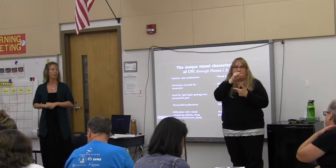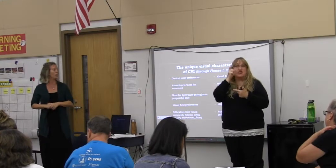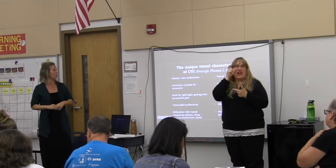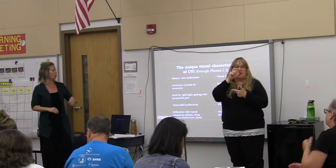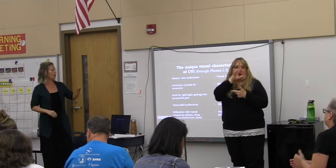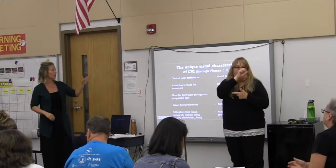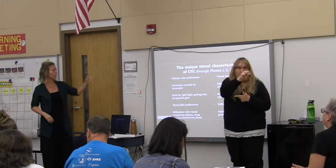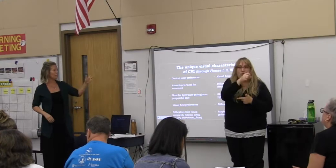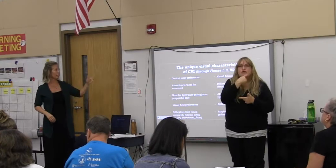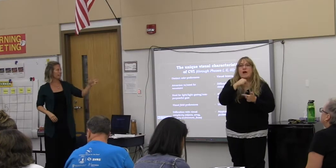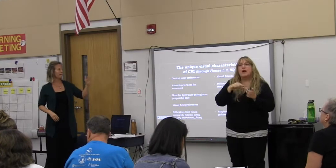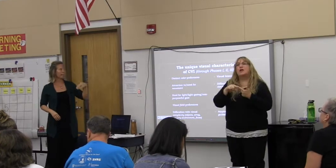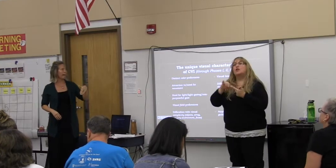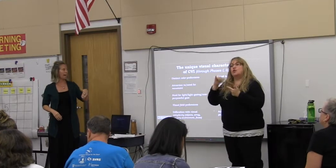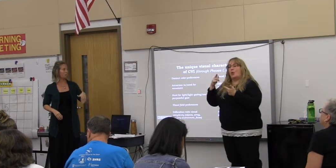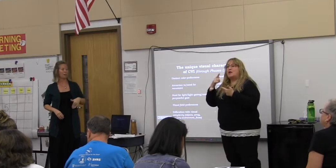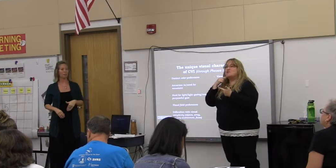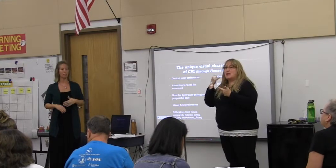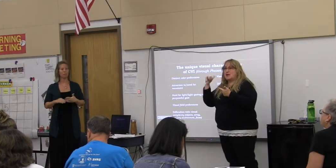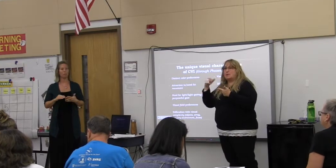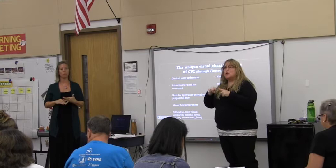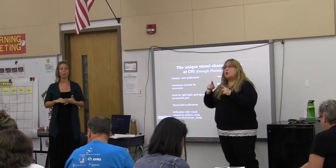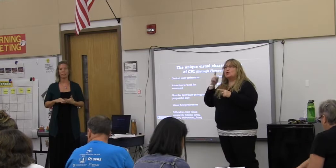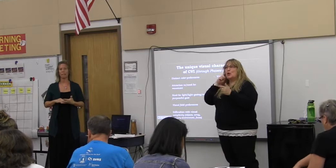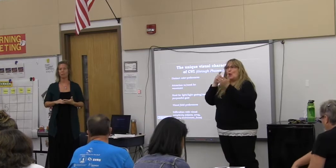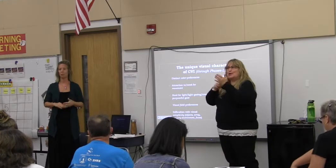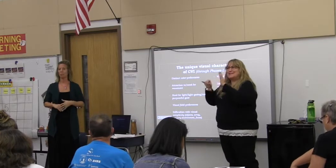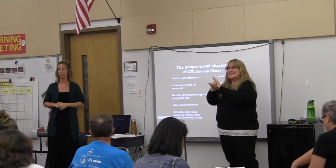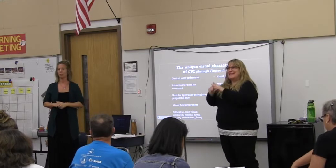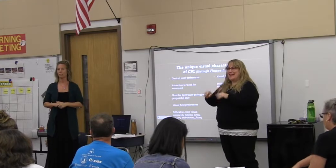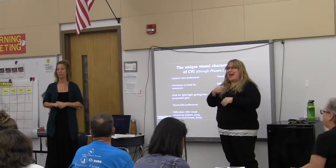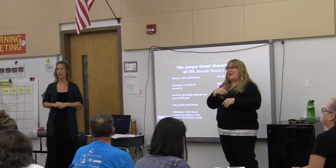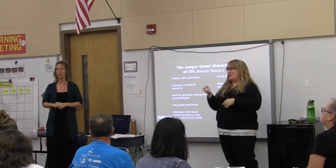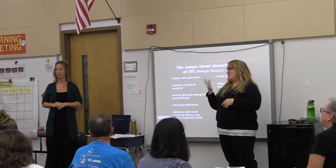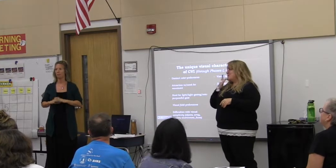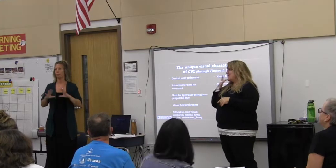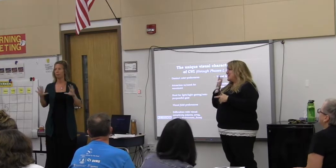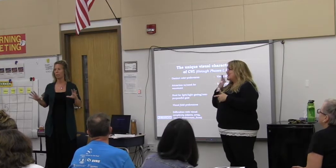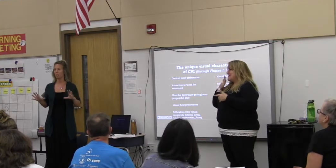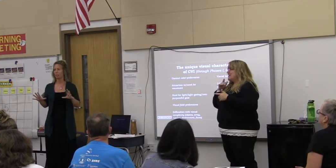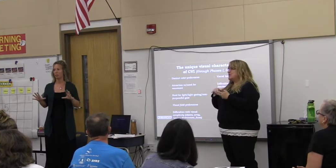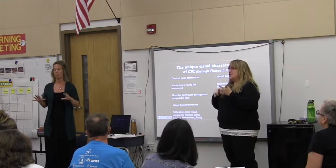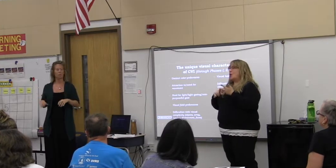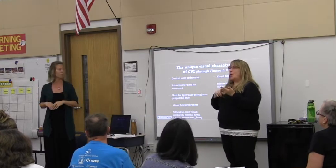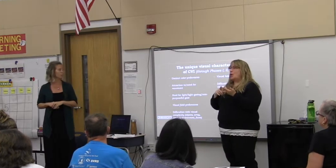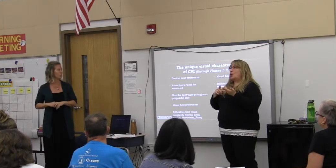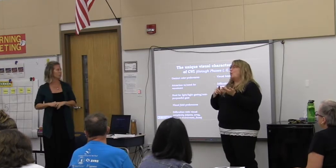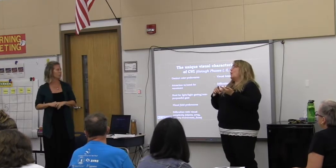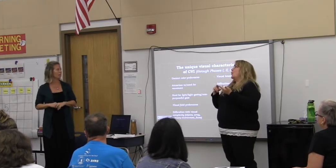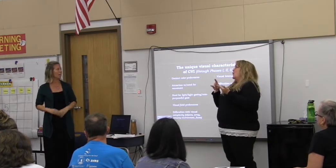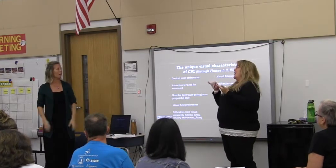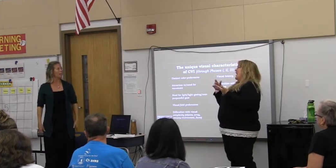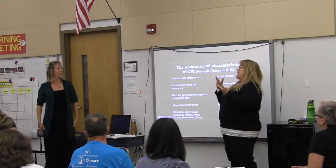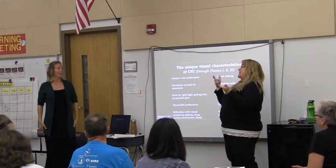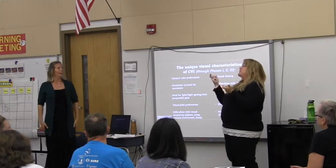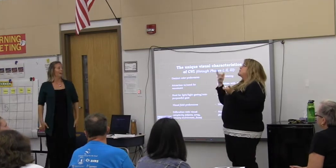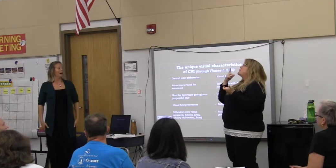too. But you often see kids have a preference for red and yellow. For kids with CVI, these are the big colors that they respond to.